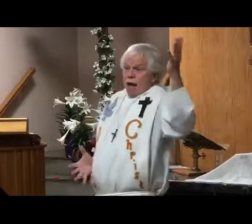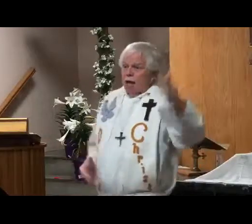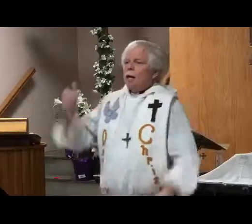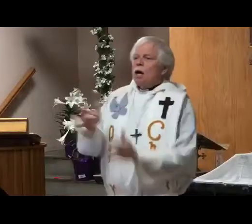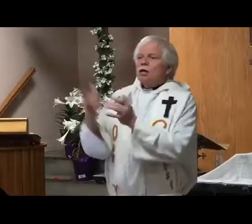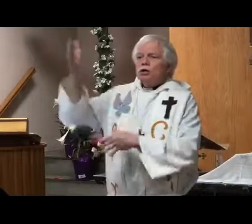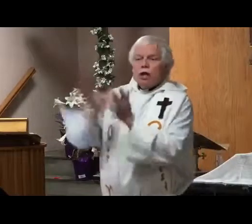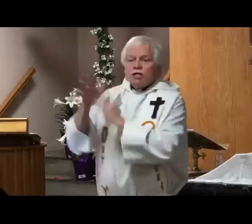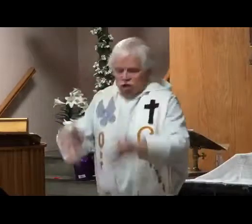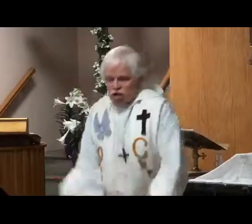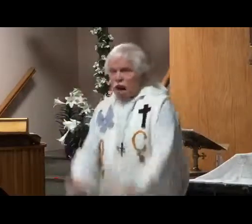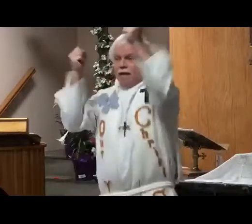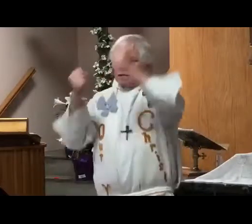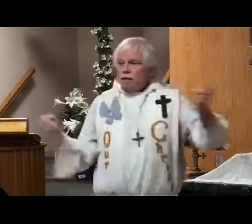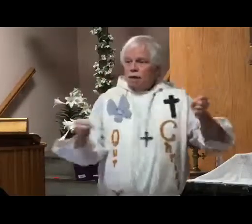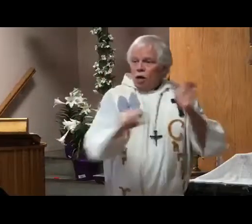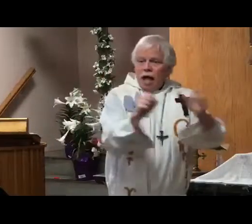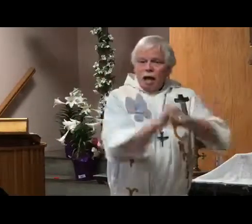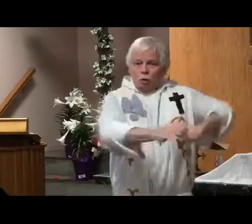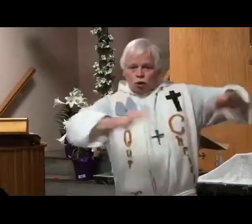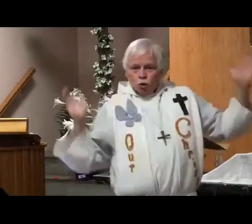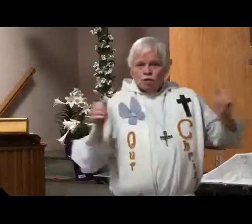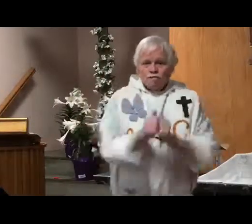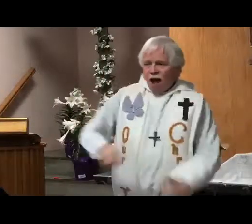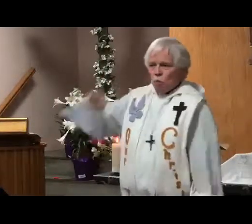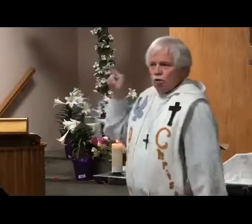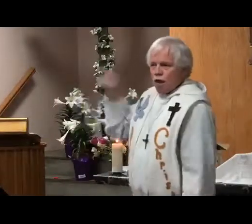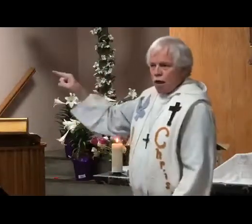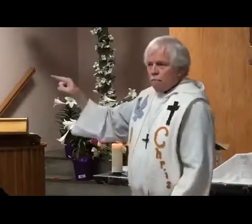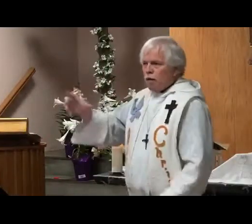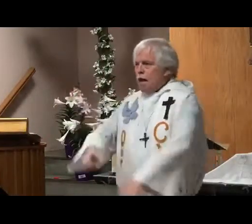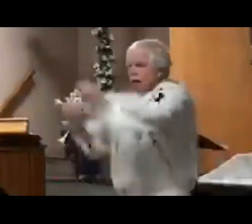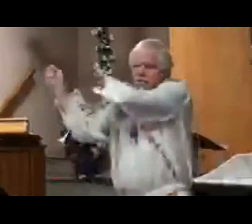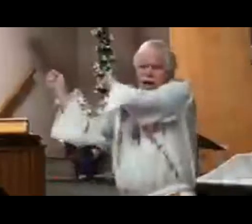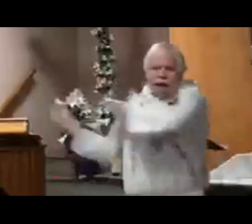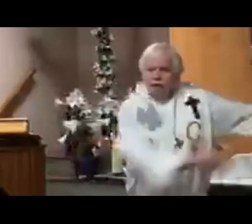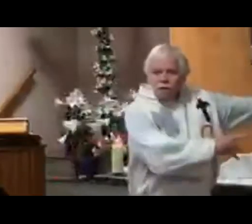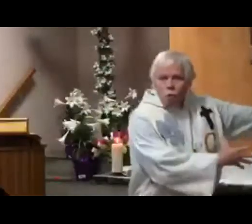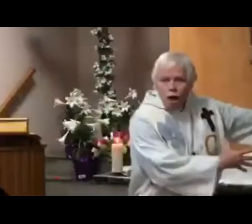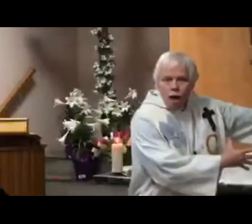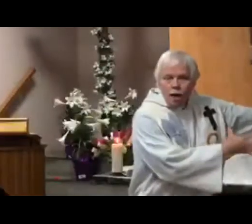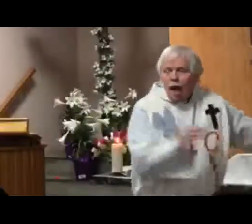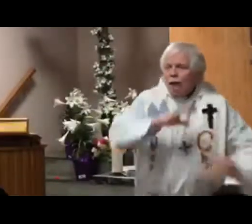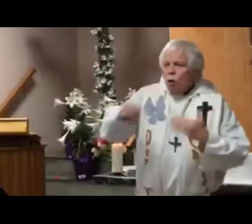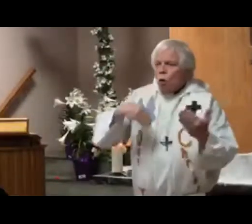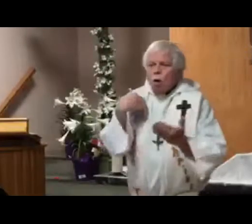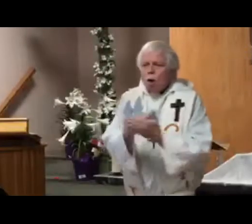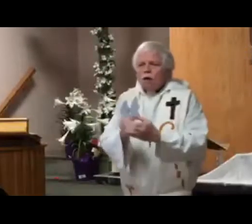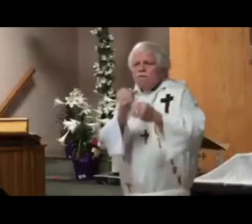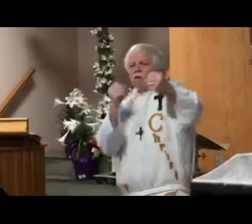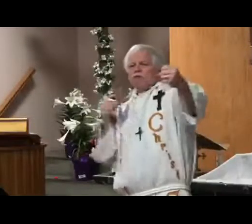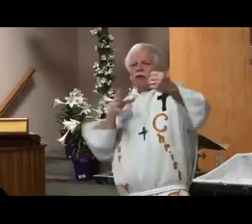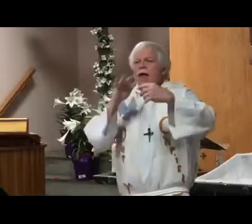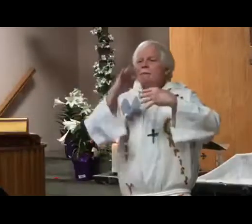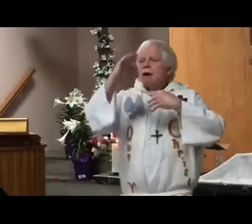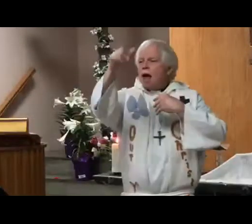a tank. Jesus takes it. It was crucified with him. He takes it away. And all